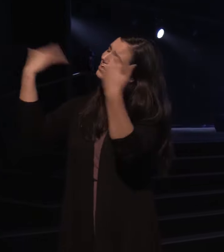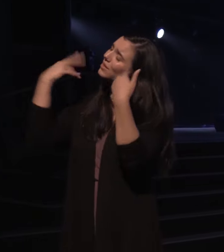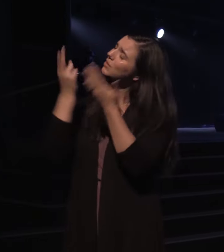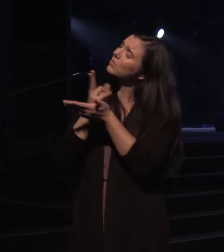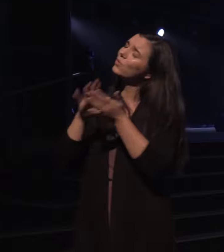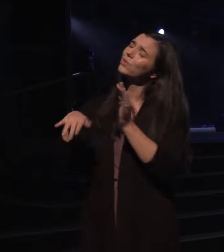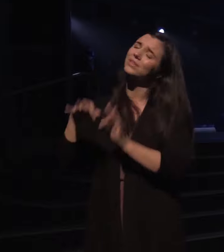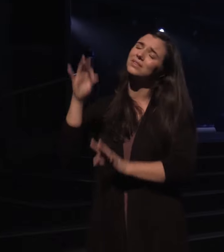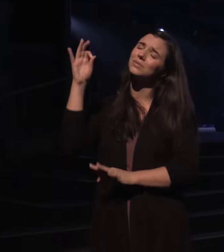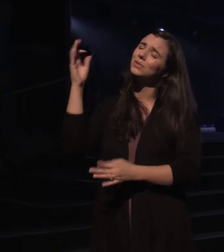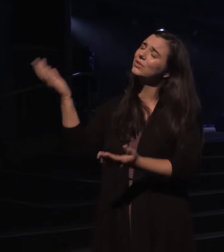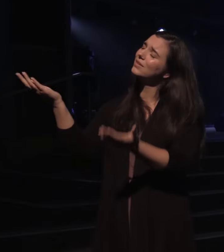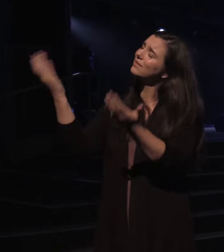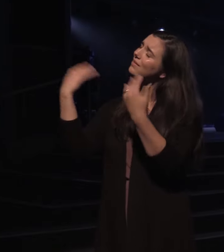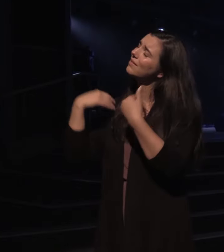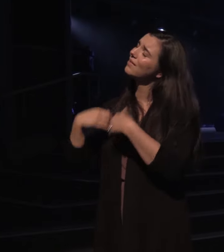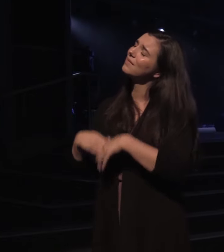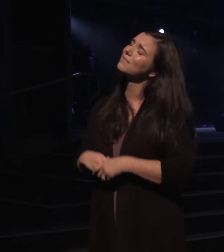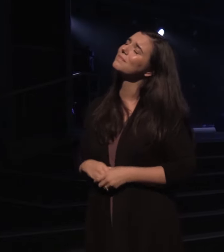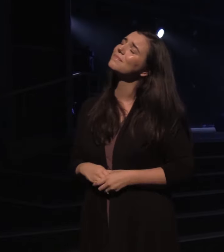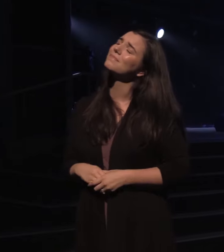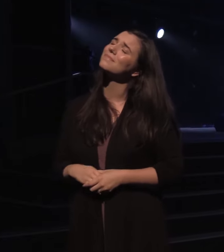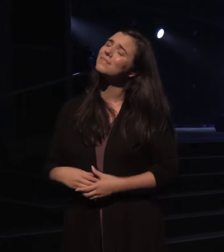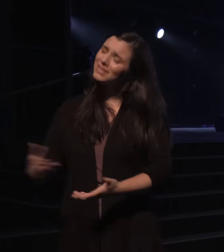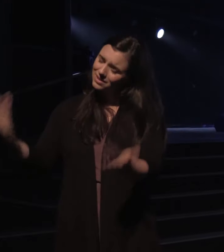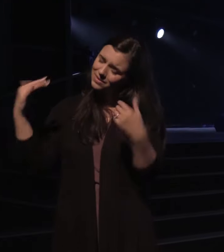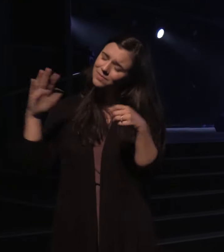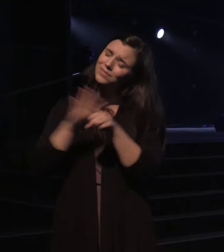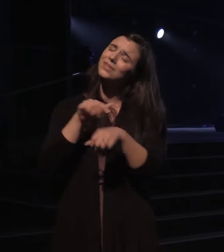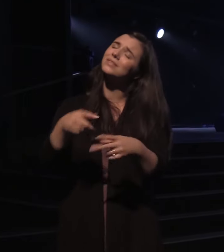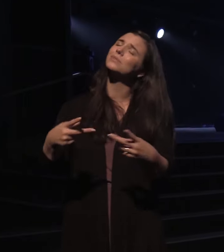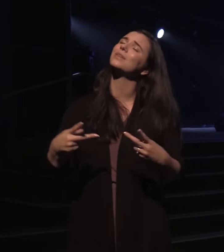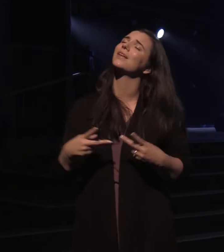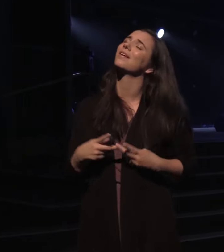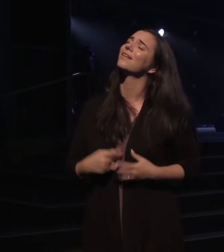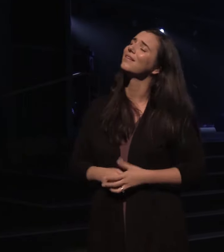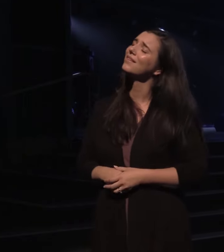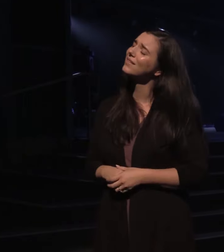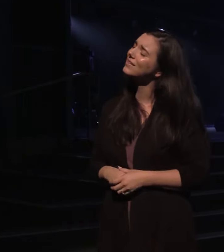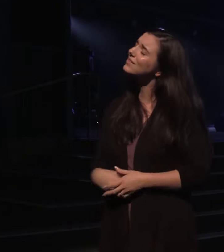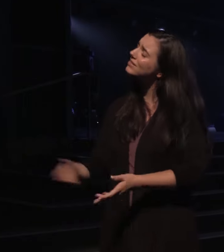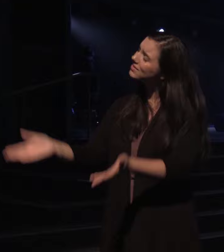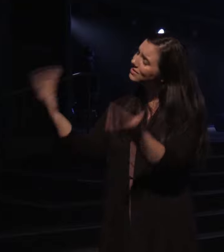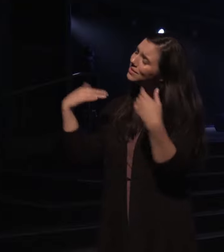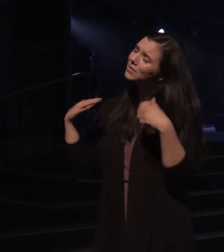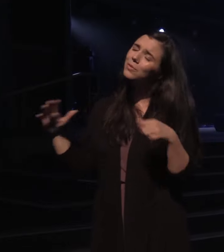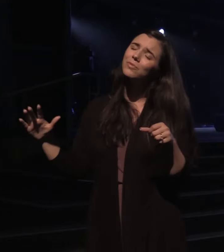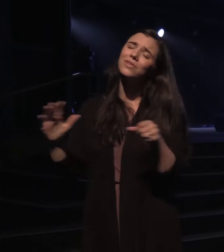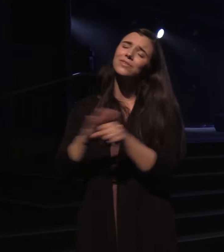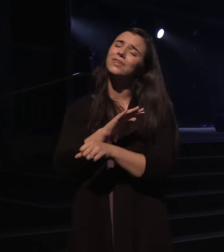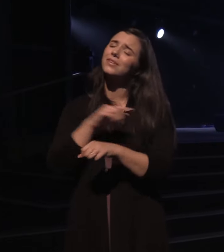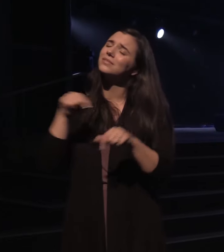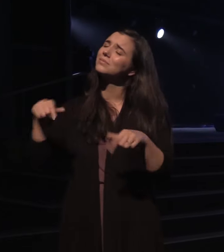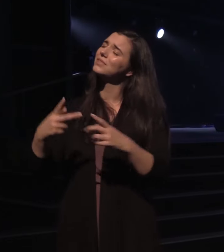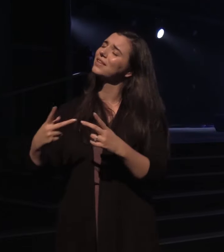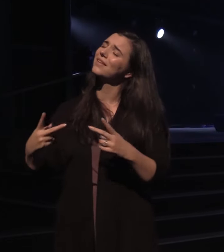Holy Spirit. Come fill this place. Come fill this